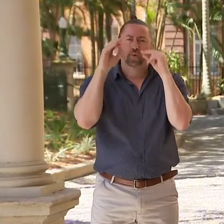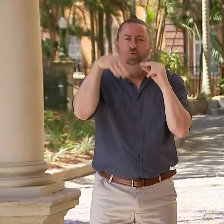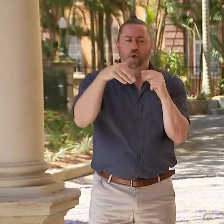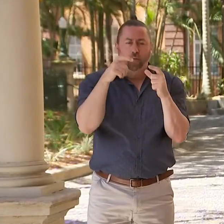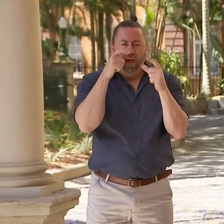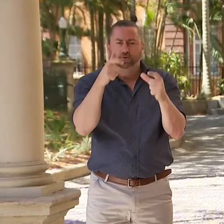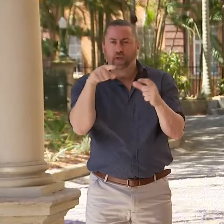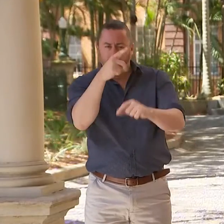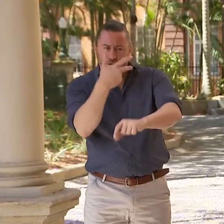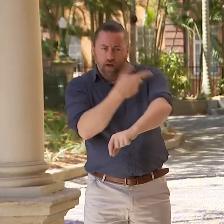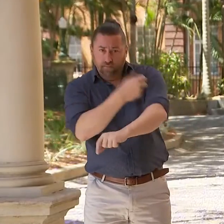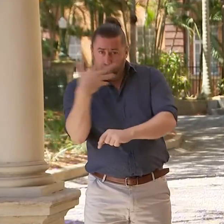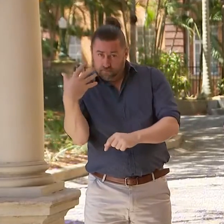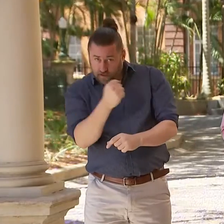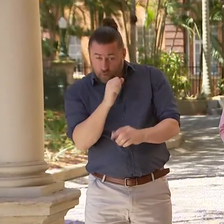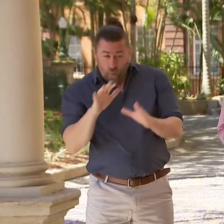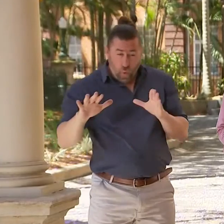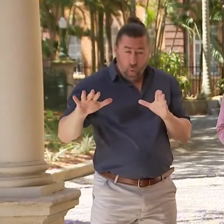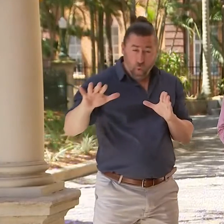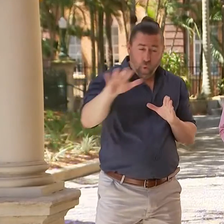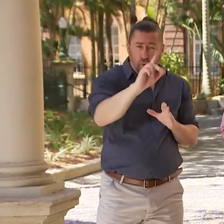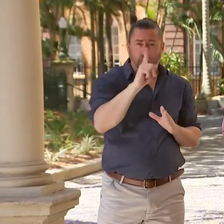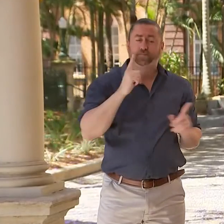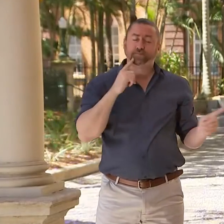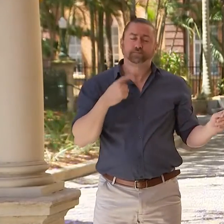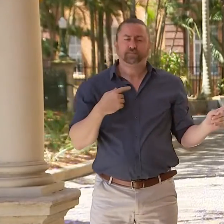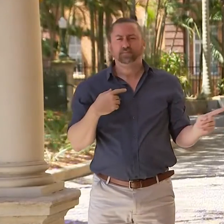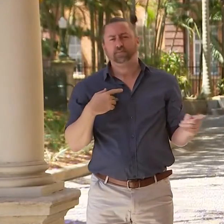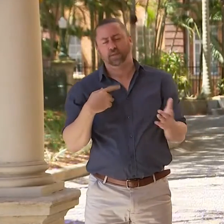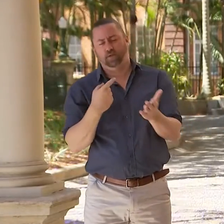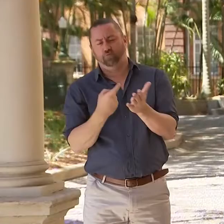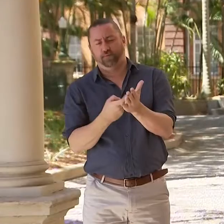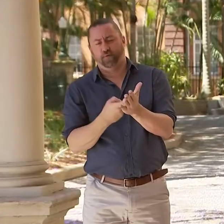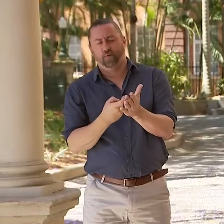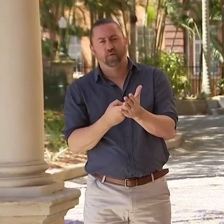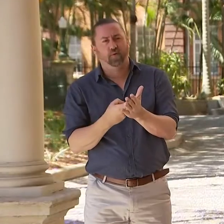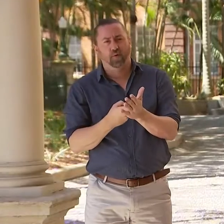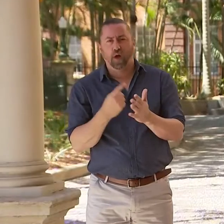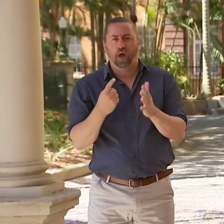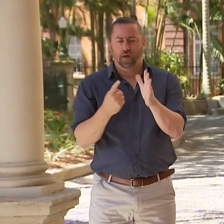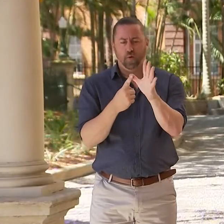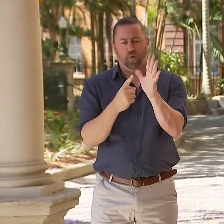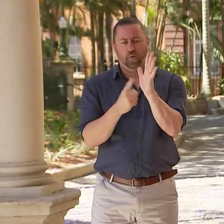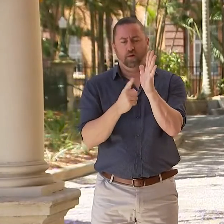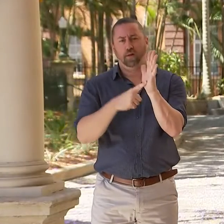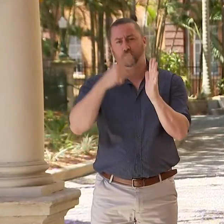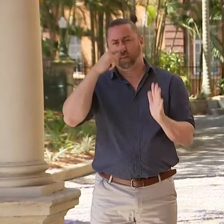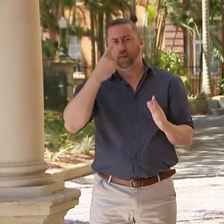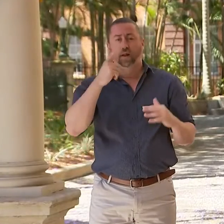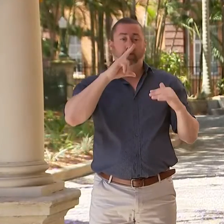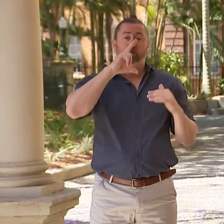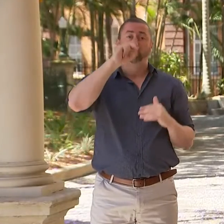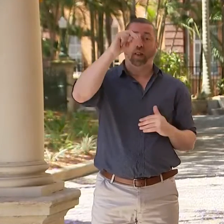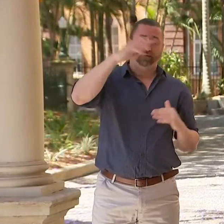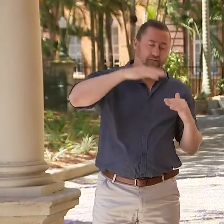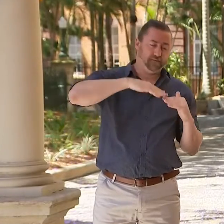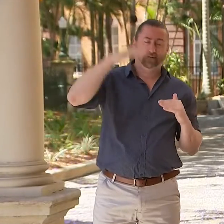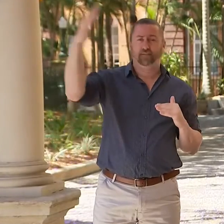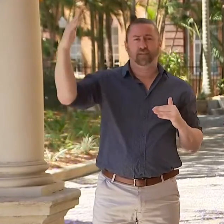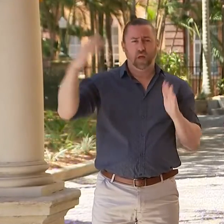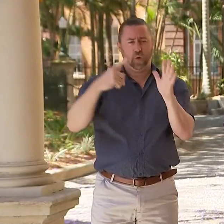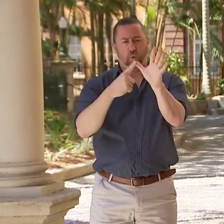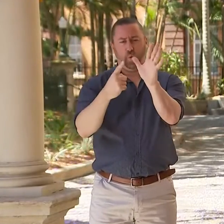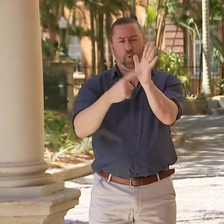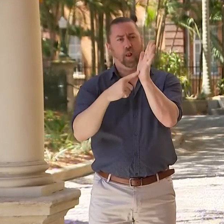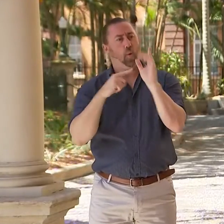100% of staff? My preference, of course, is that every single person who's 12 years of age or older